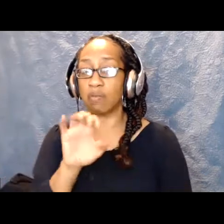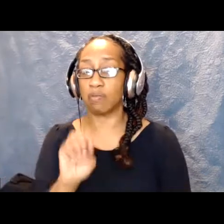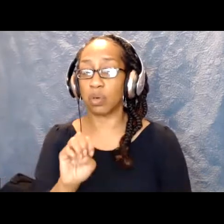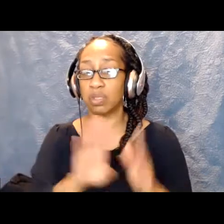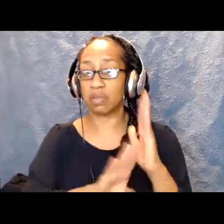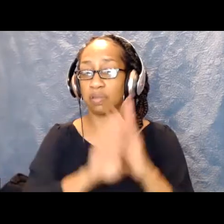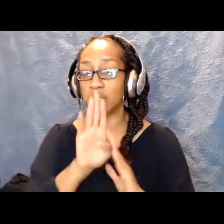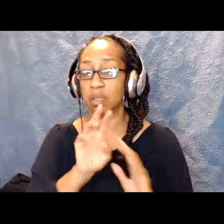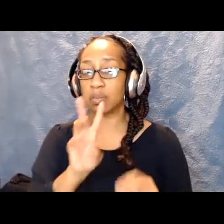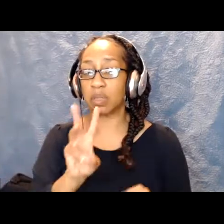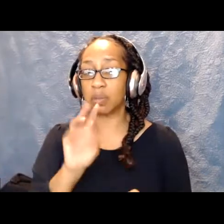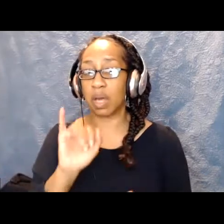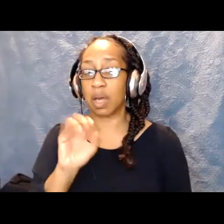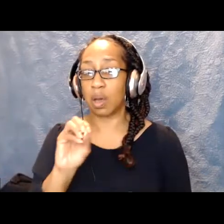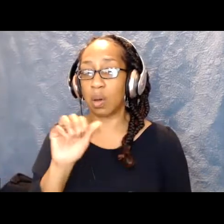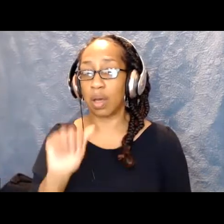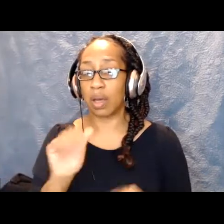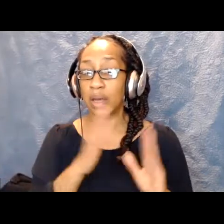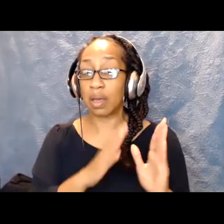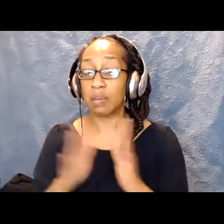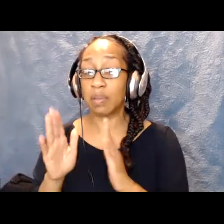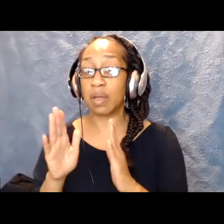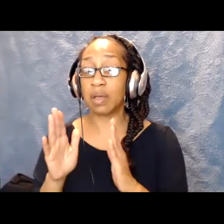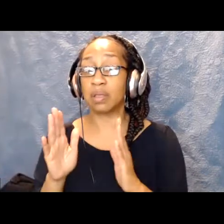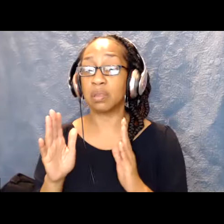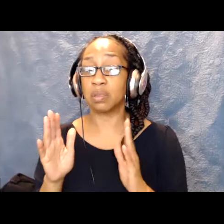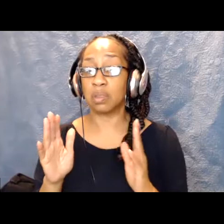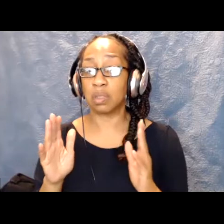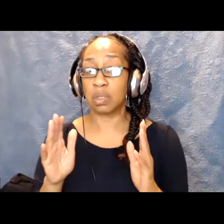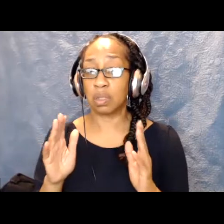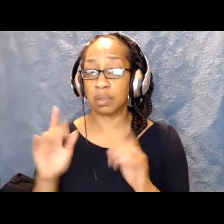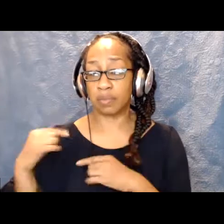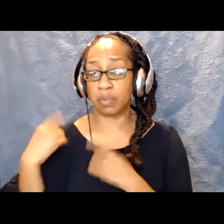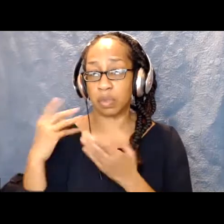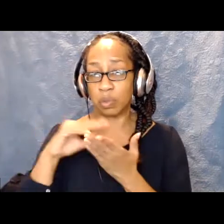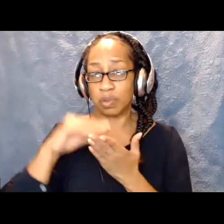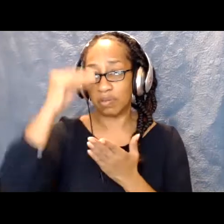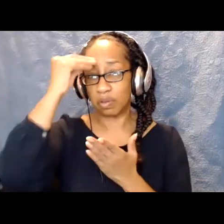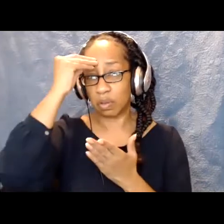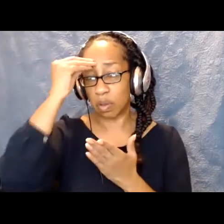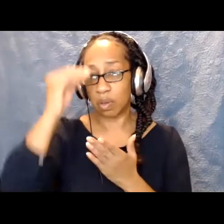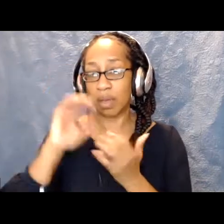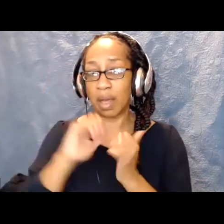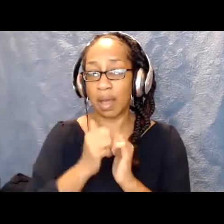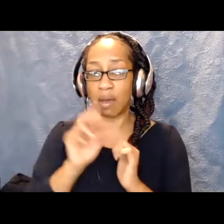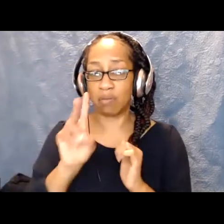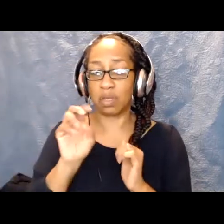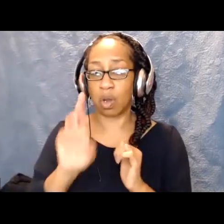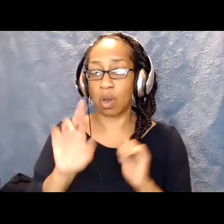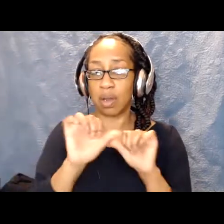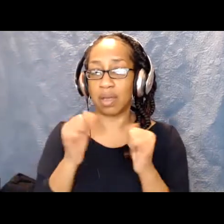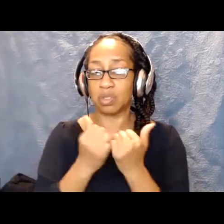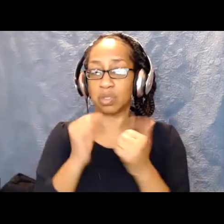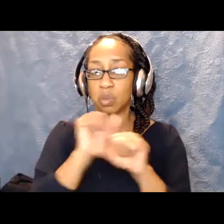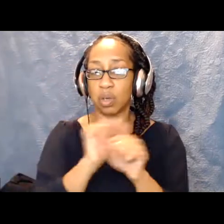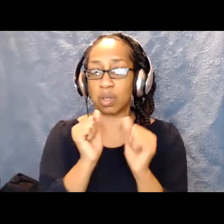WIOA state plans, we have learned an awful lot about how VR agencies are working with